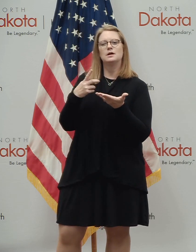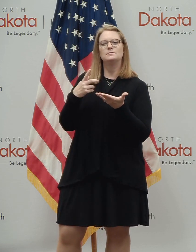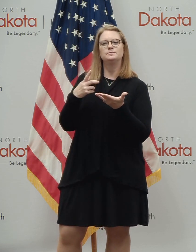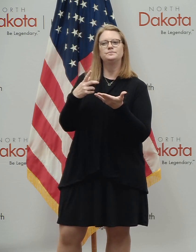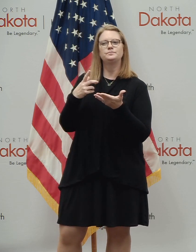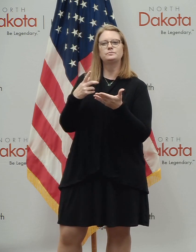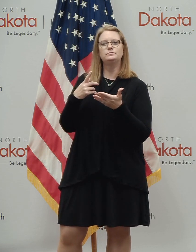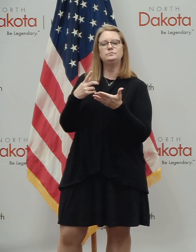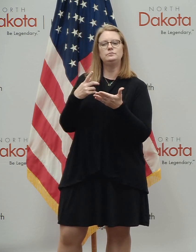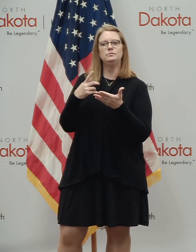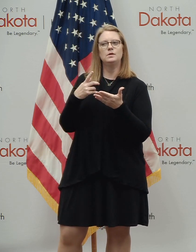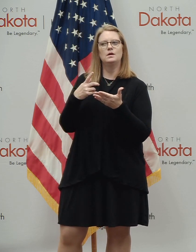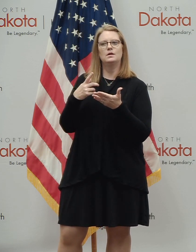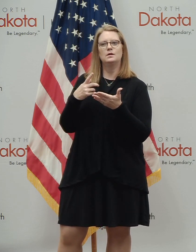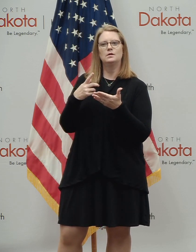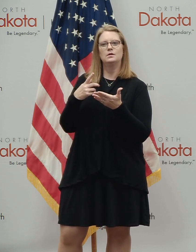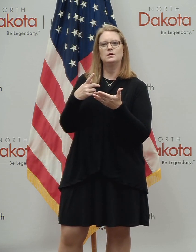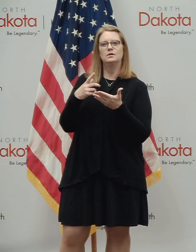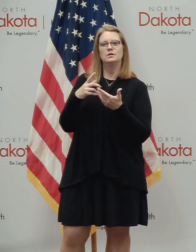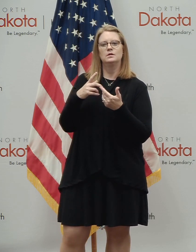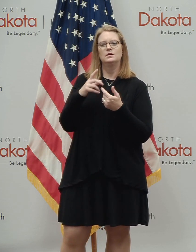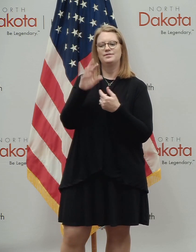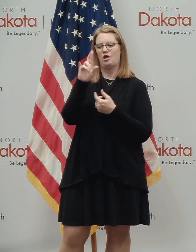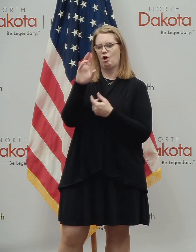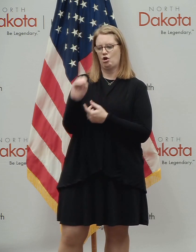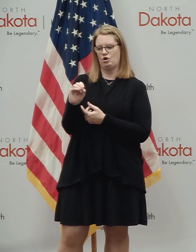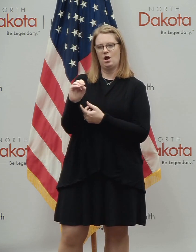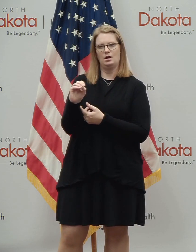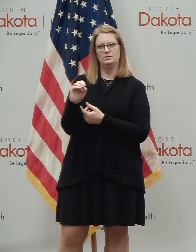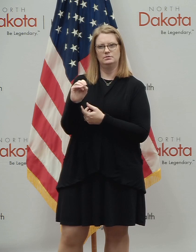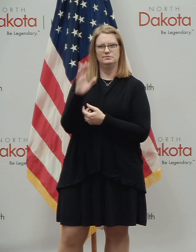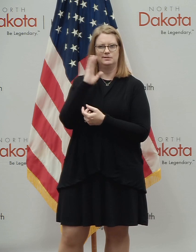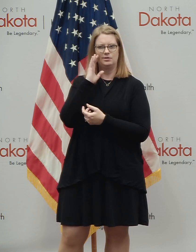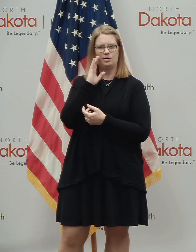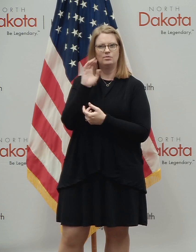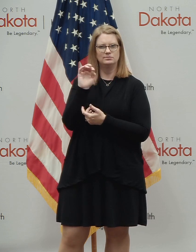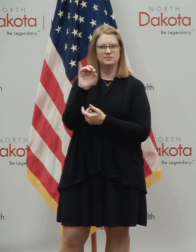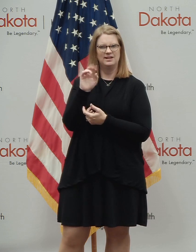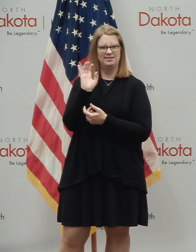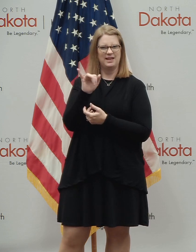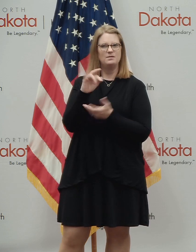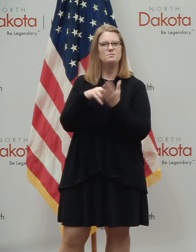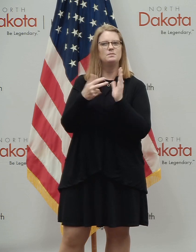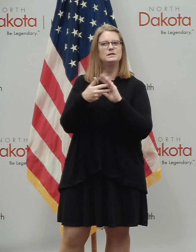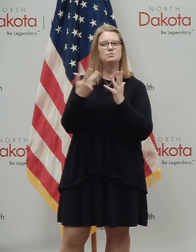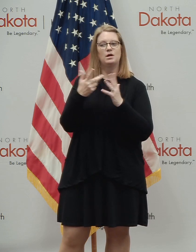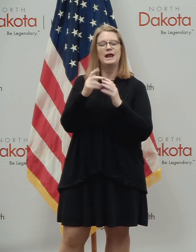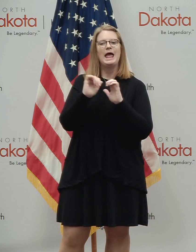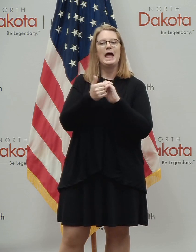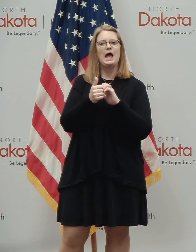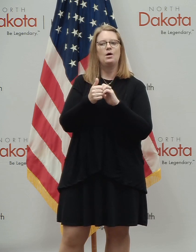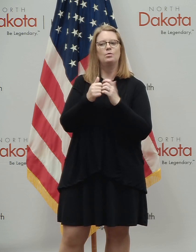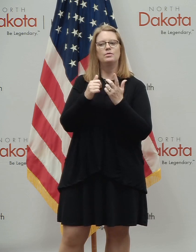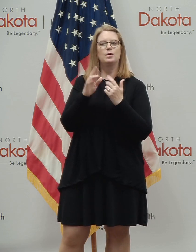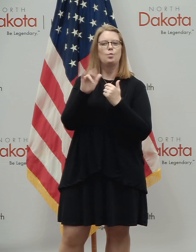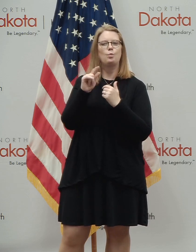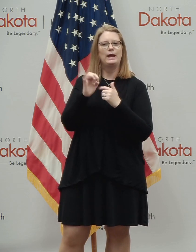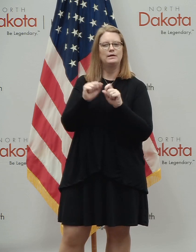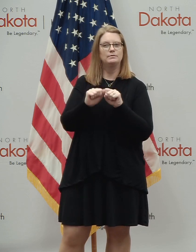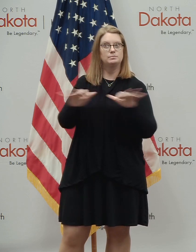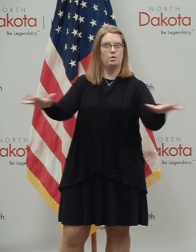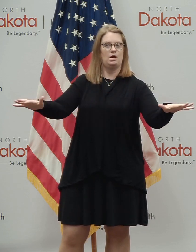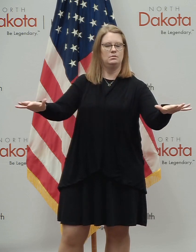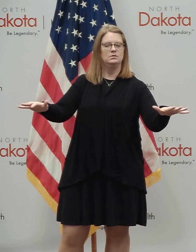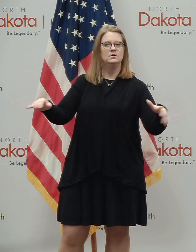there has been discussion about the R0 or the R little teeny zero, which is the rate of spread. And of course, if the